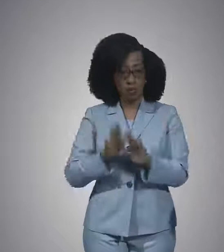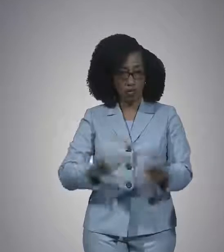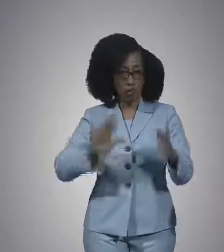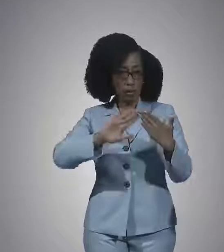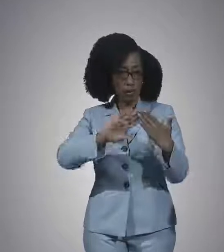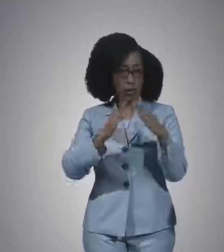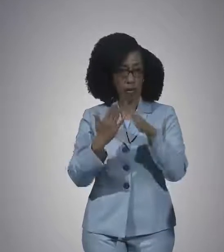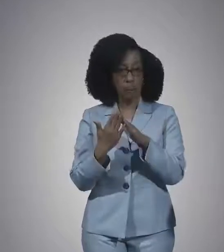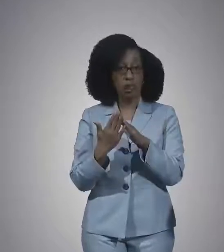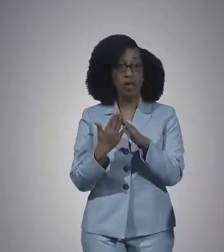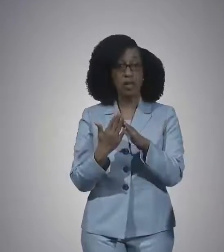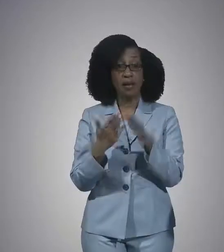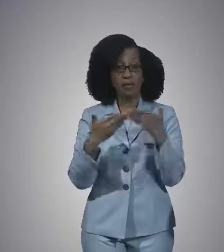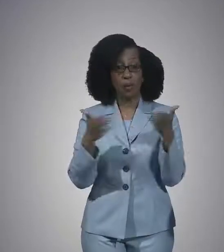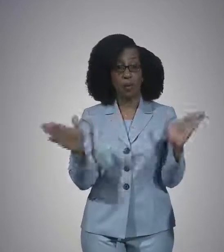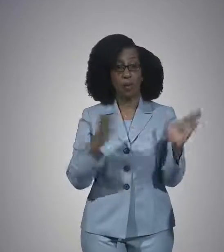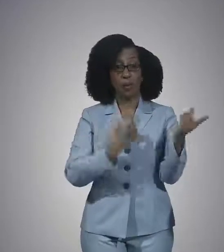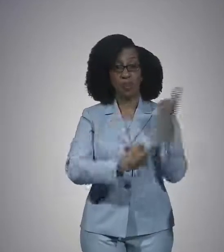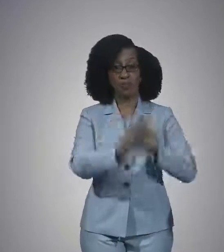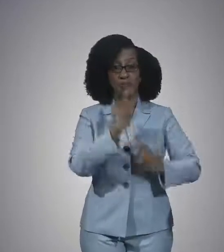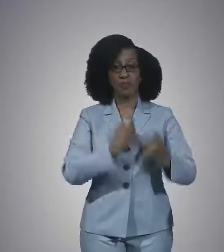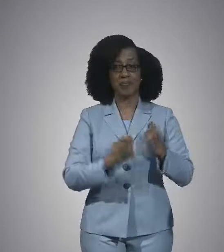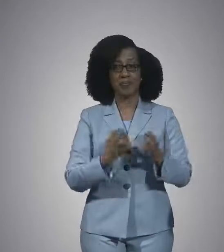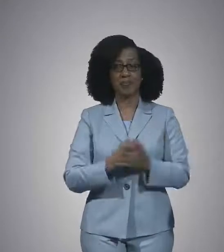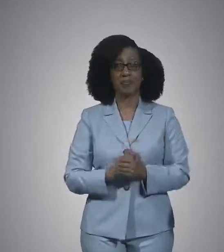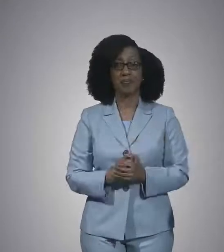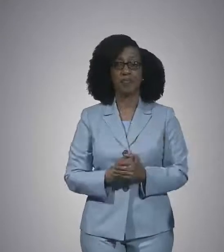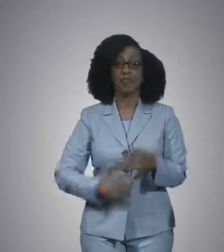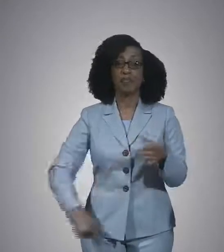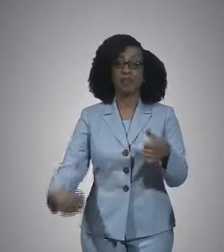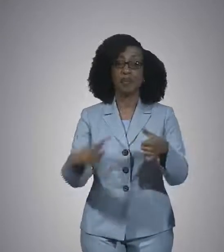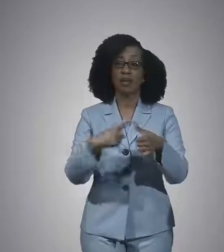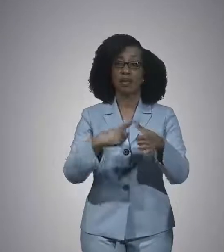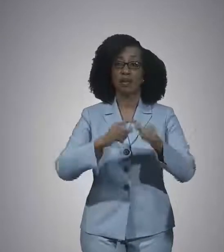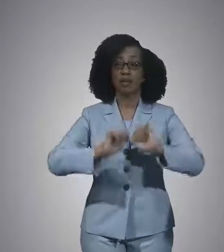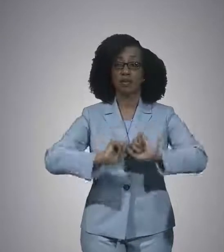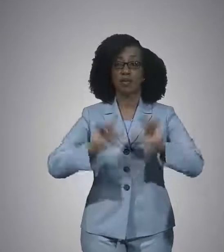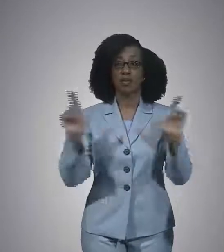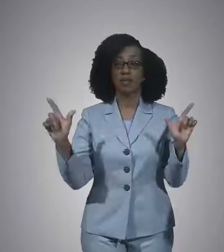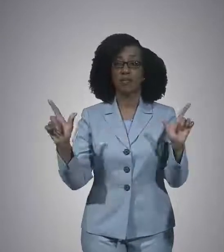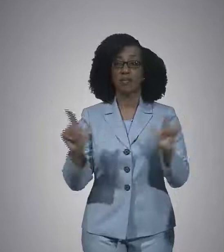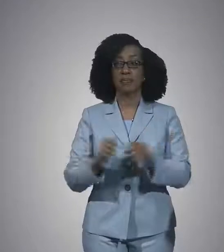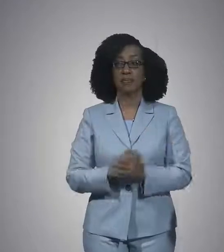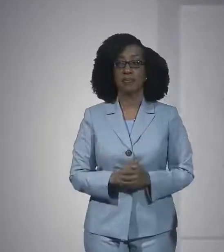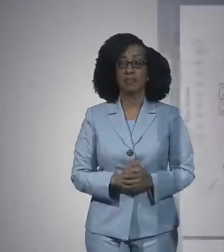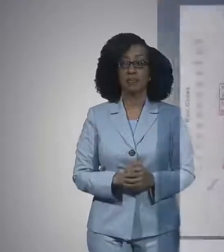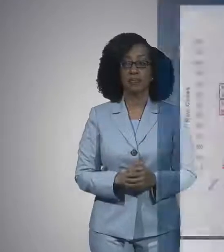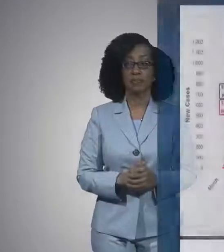community, and then open it up for questions. So first slide.